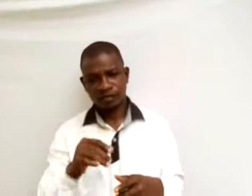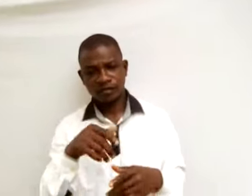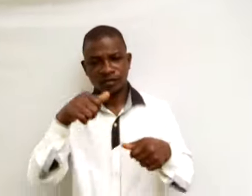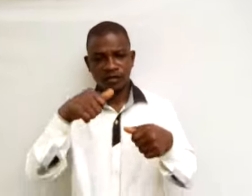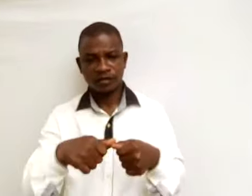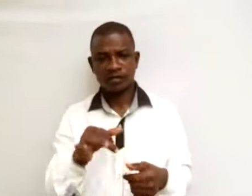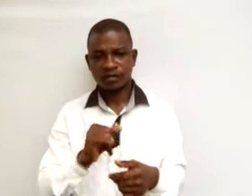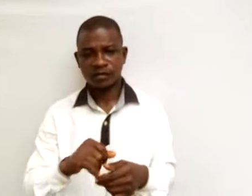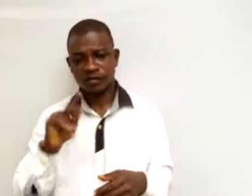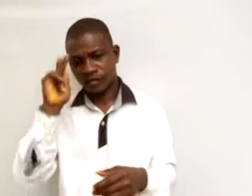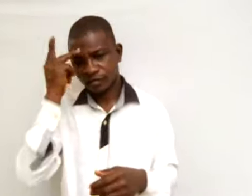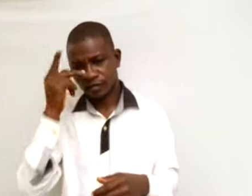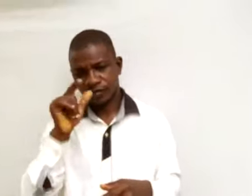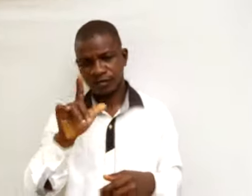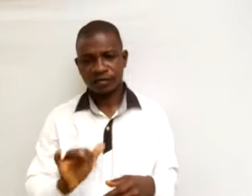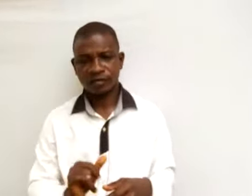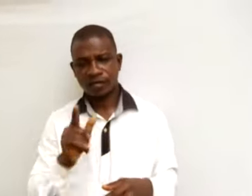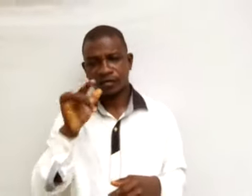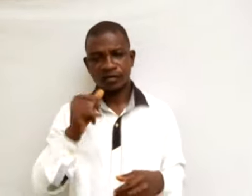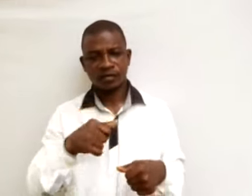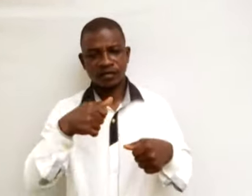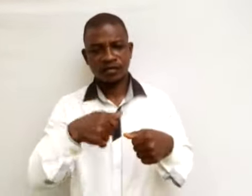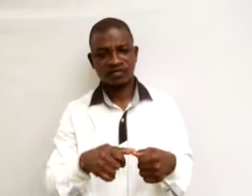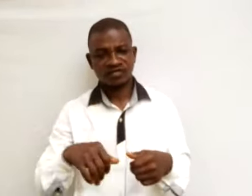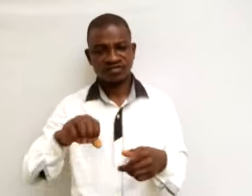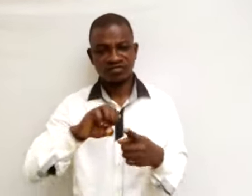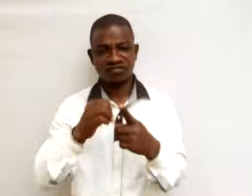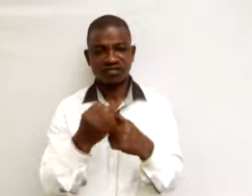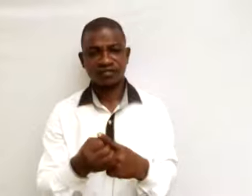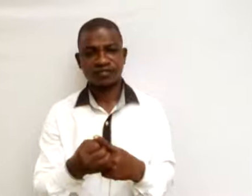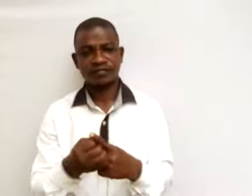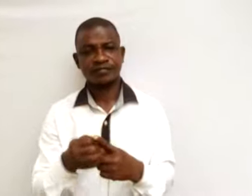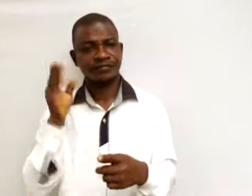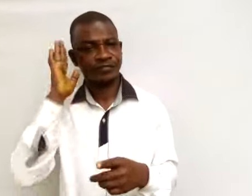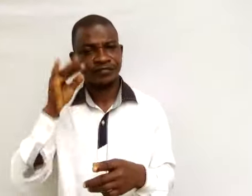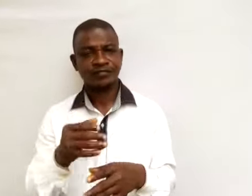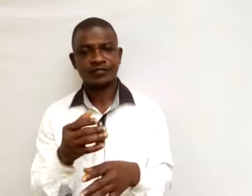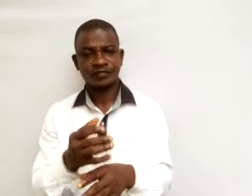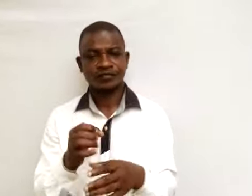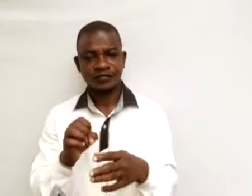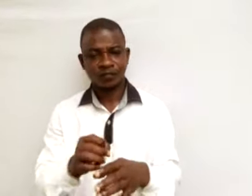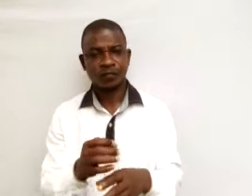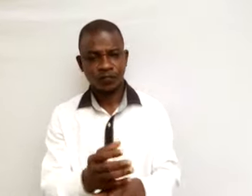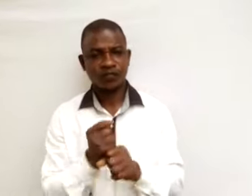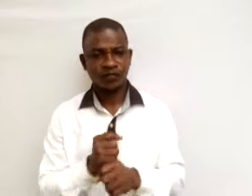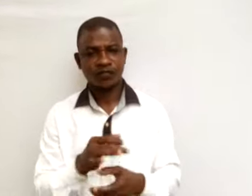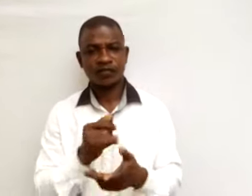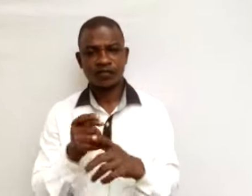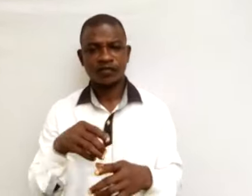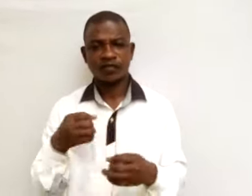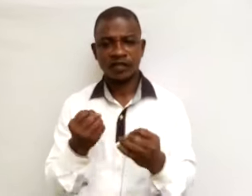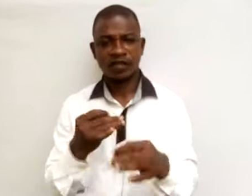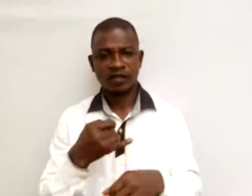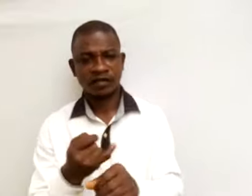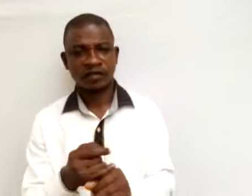A politically stable environment will attract many industries than a place